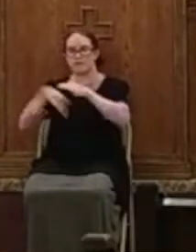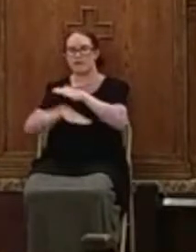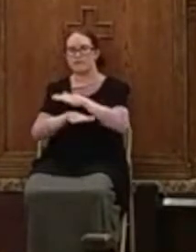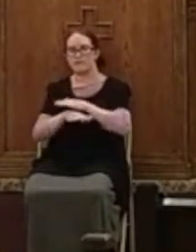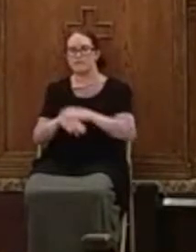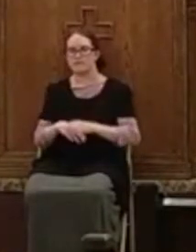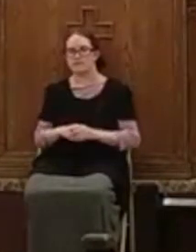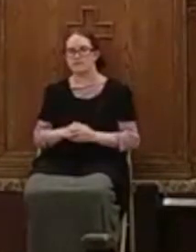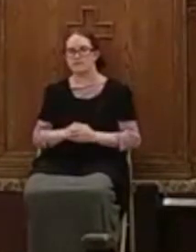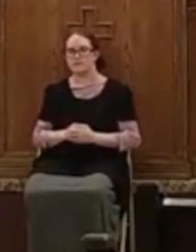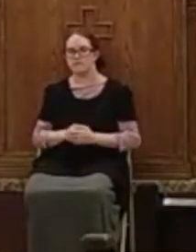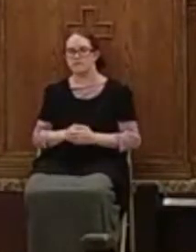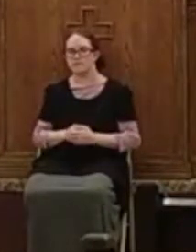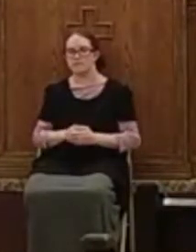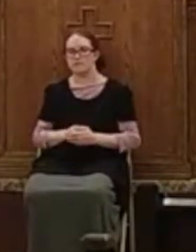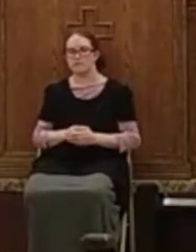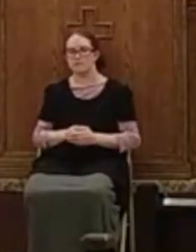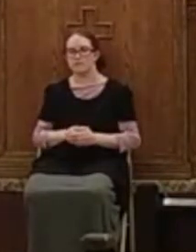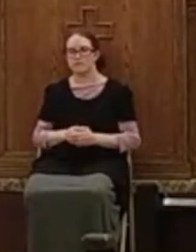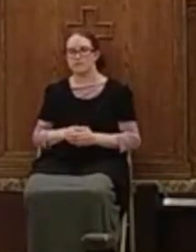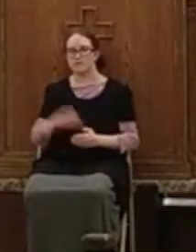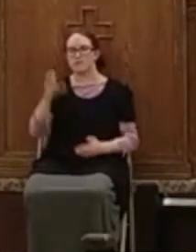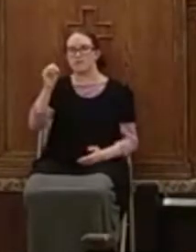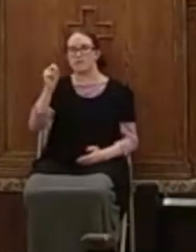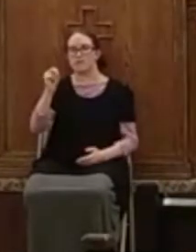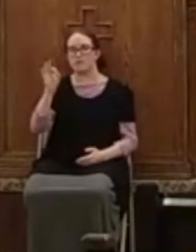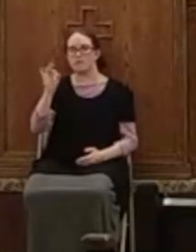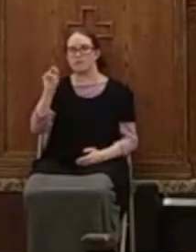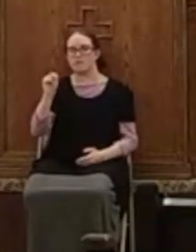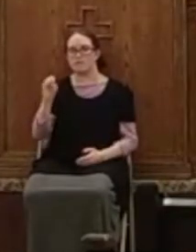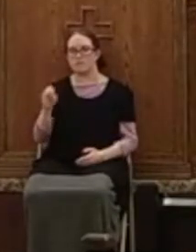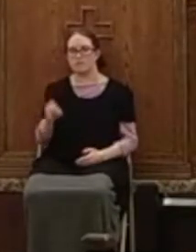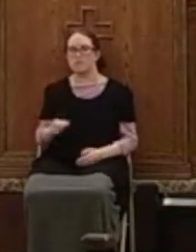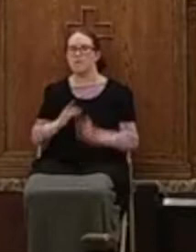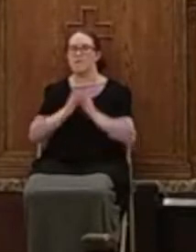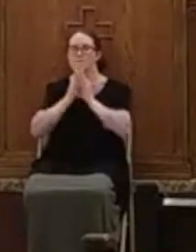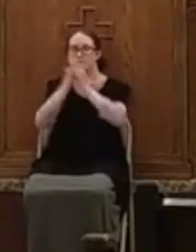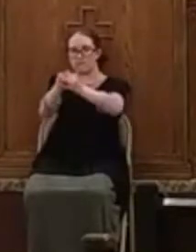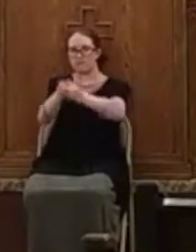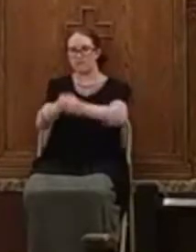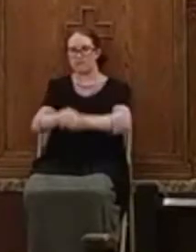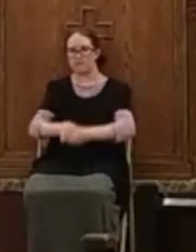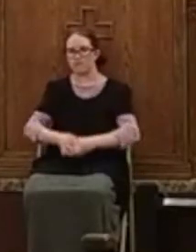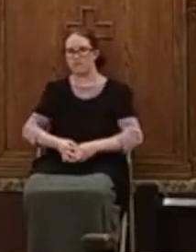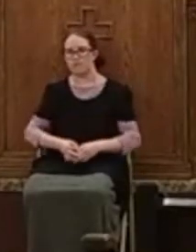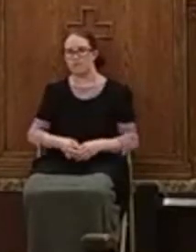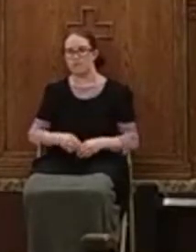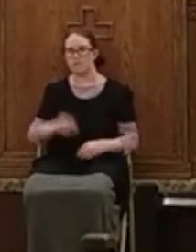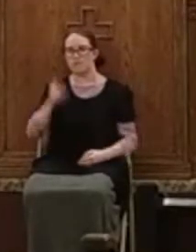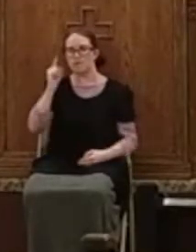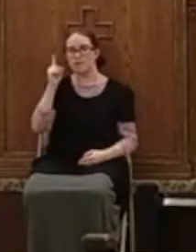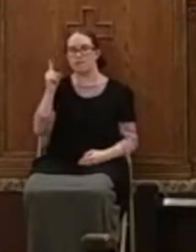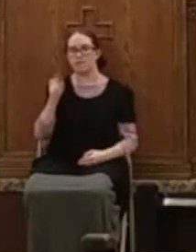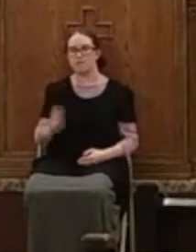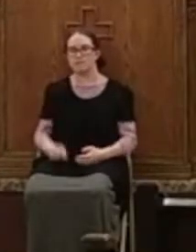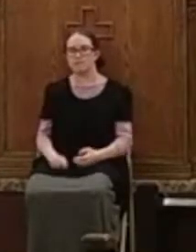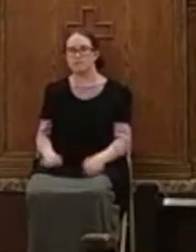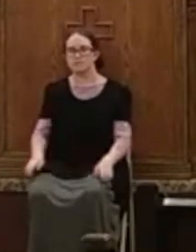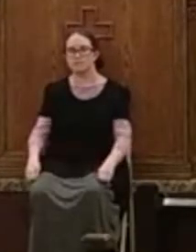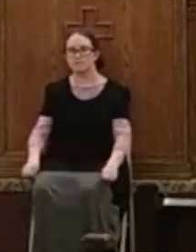access with confidence by faith in him.